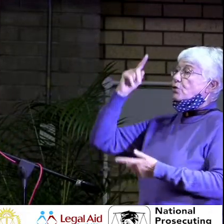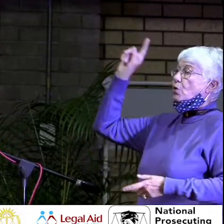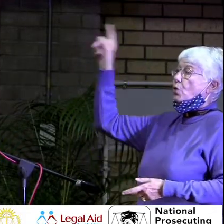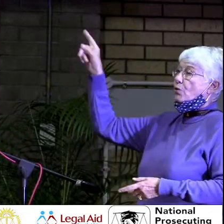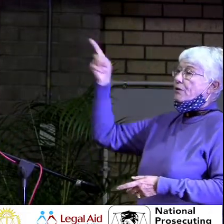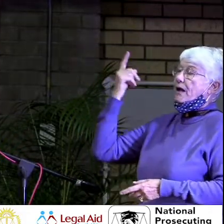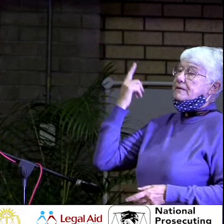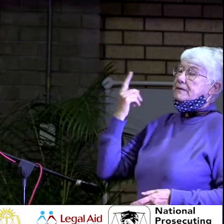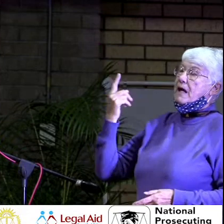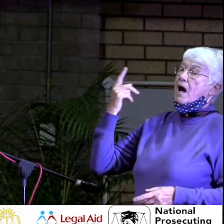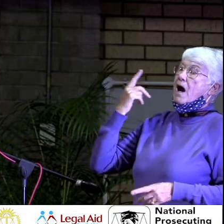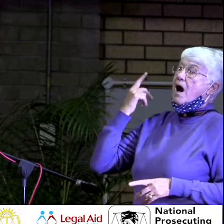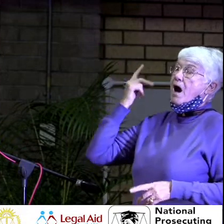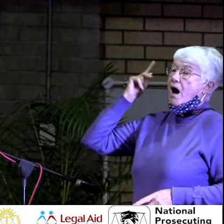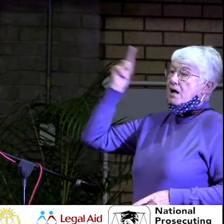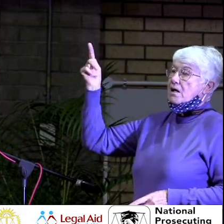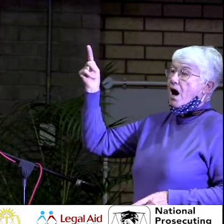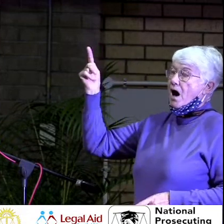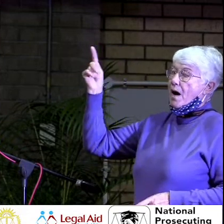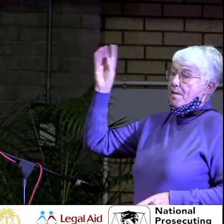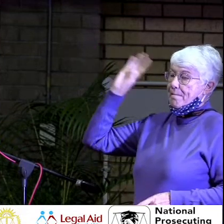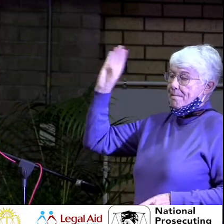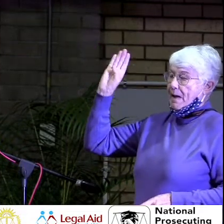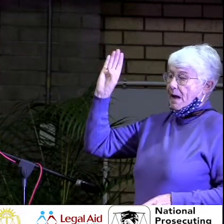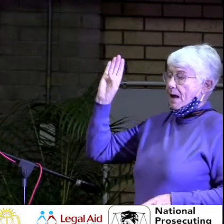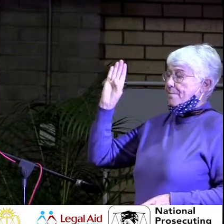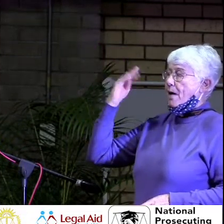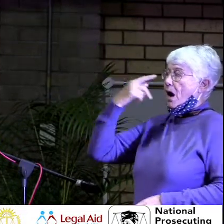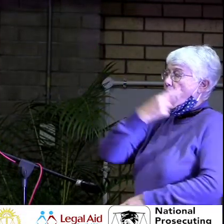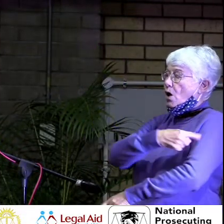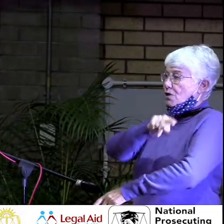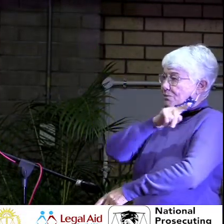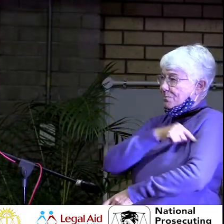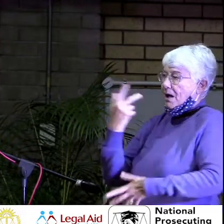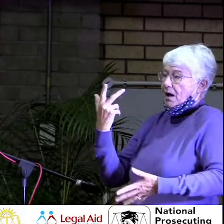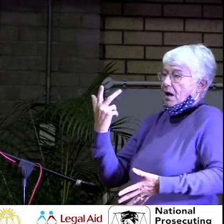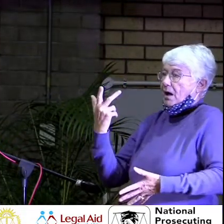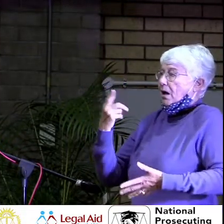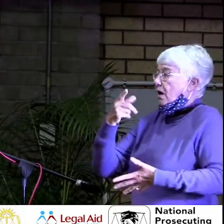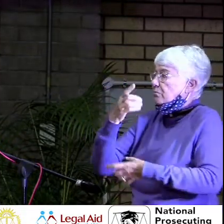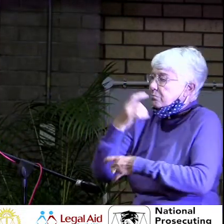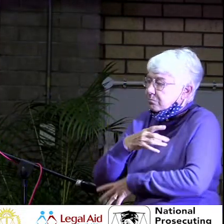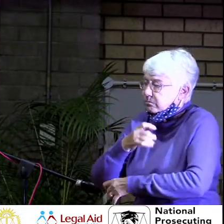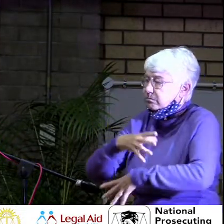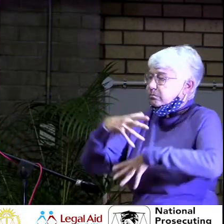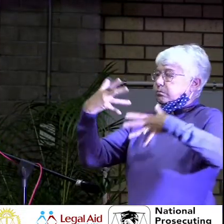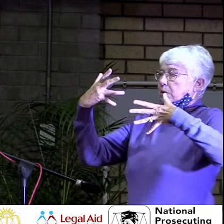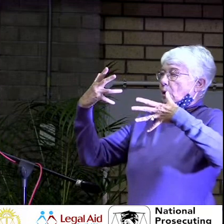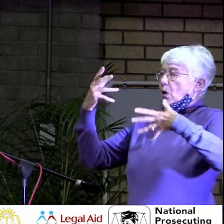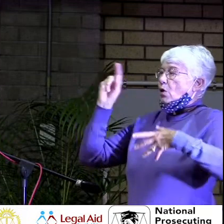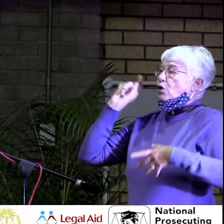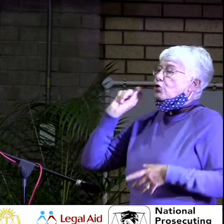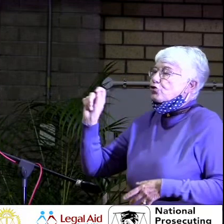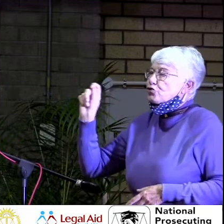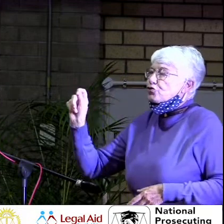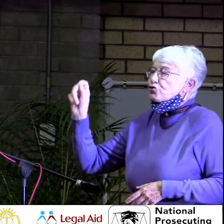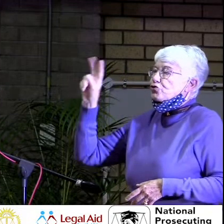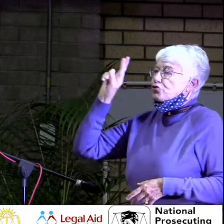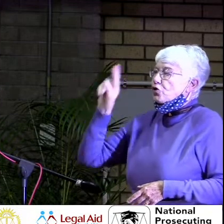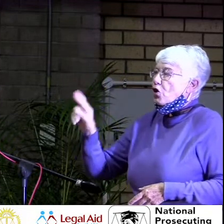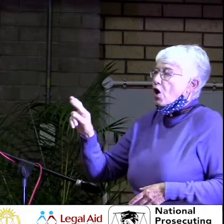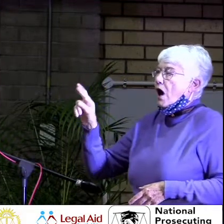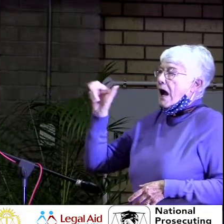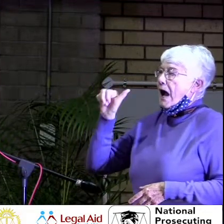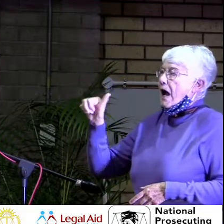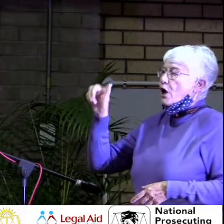there is immediate trauma consultation when a victim arrives